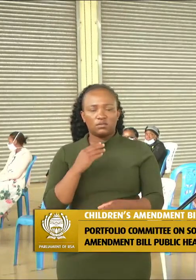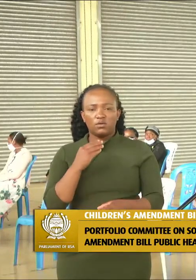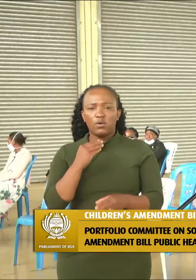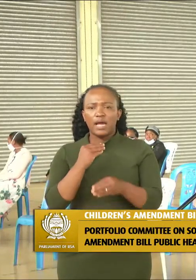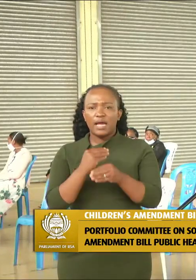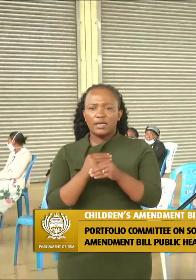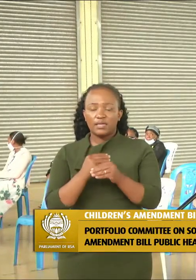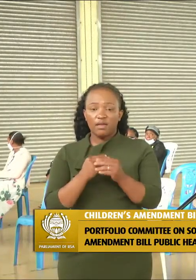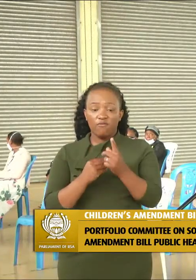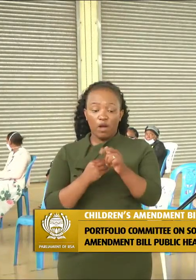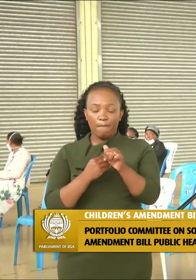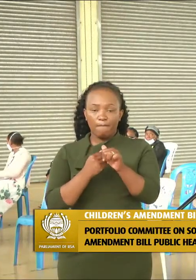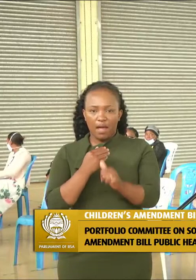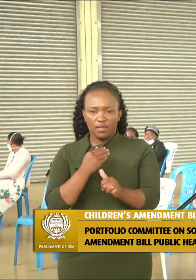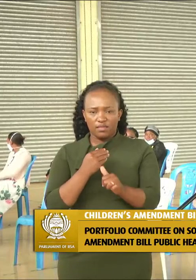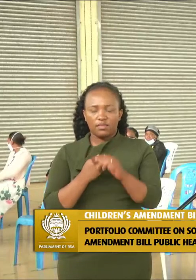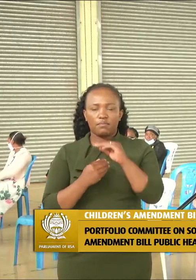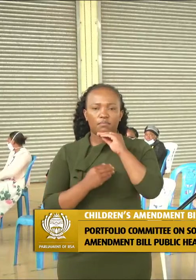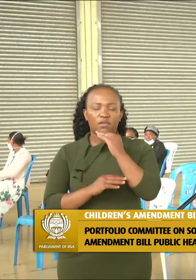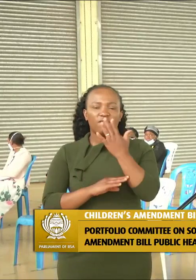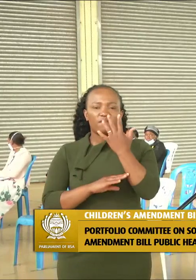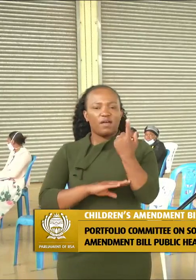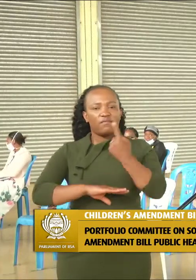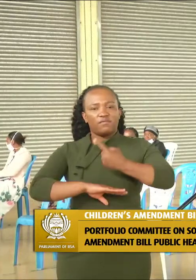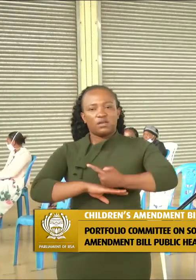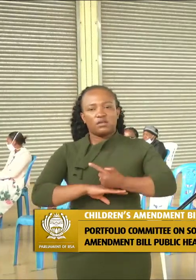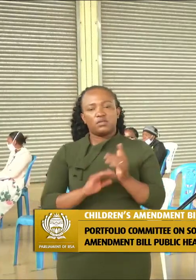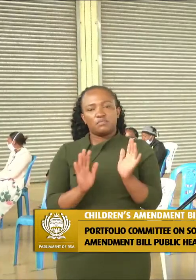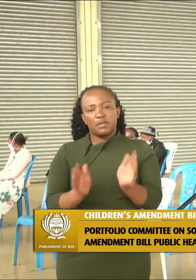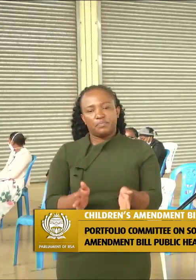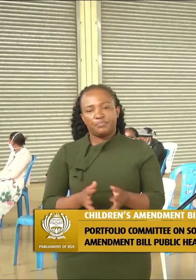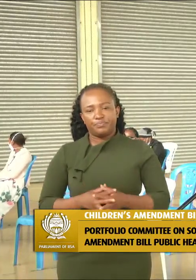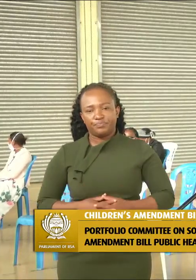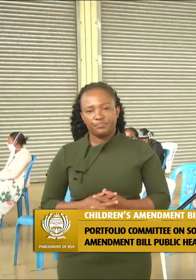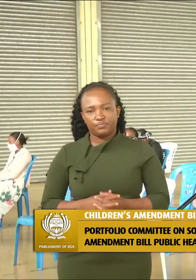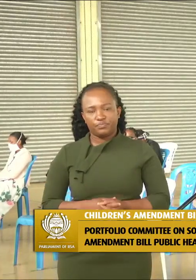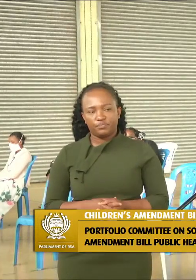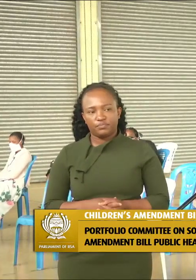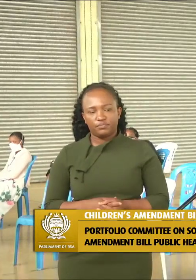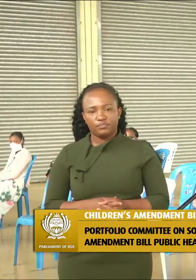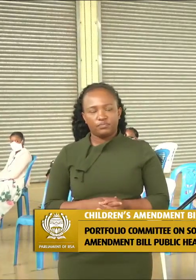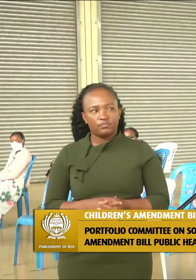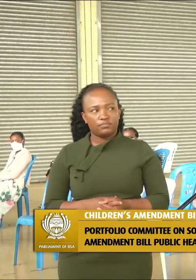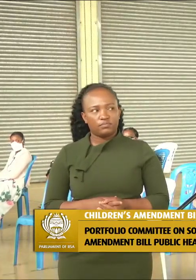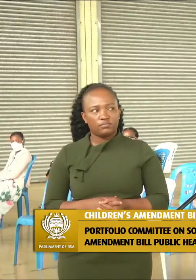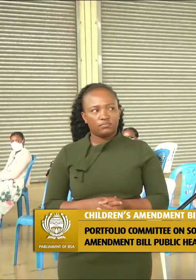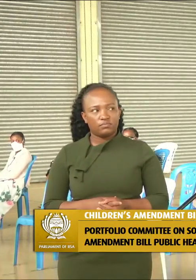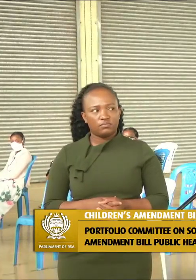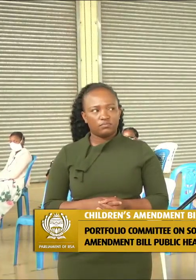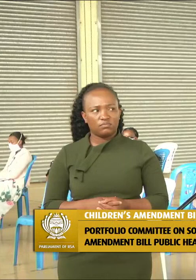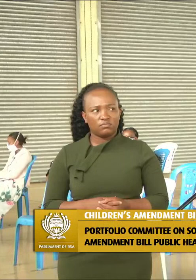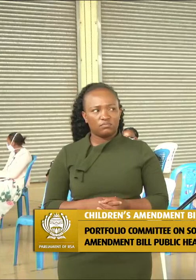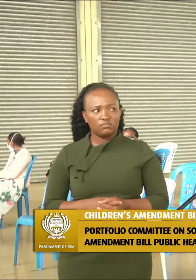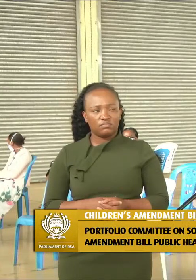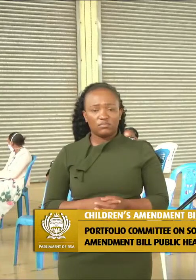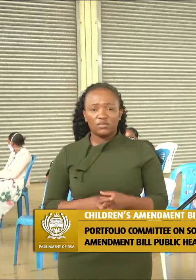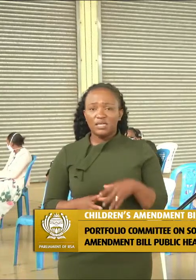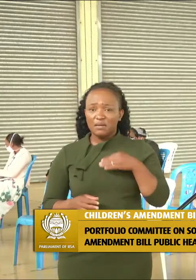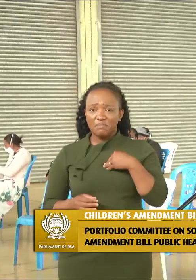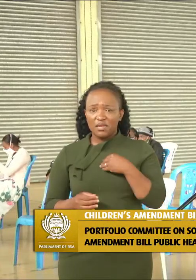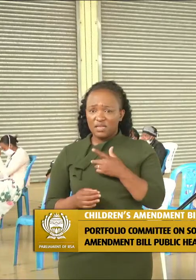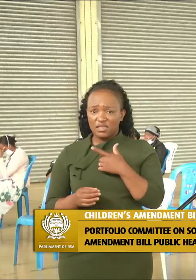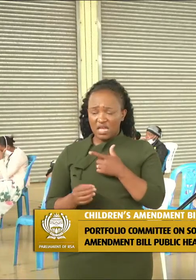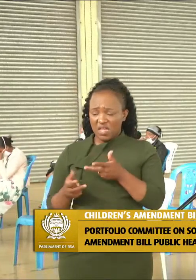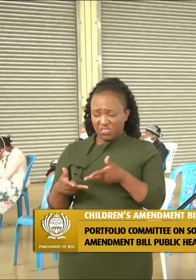days in a month. Uma ubala lapho uyabona ukuthi insuku ezinhlanu ngenyanga lezi. I'm being removed from being a parent to my